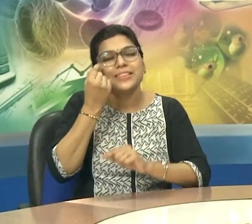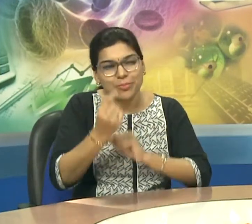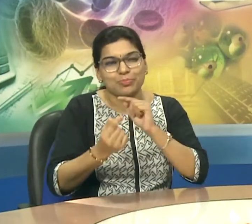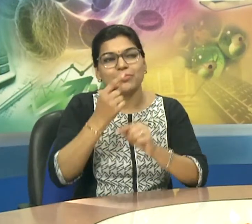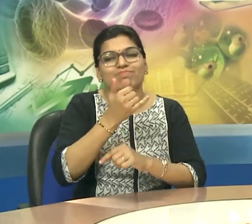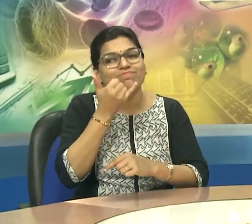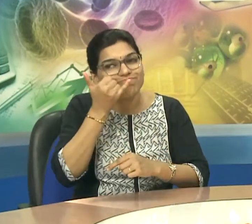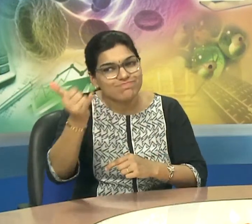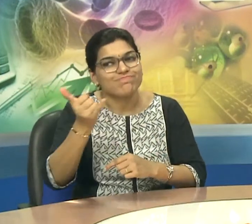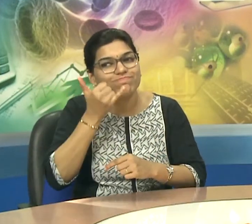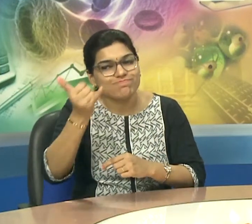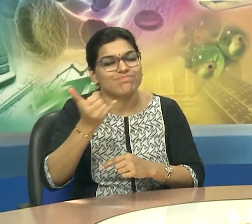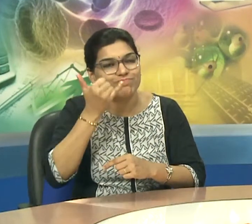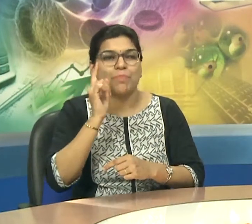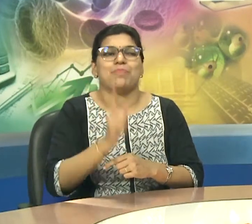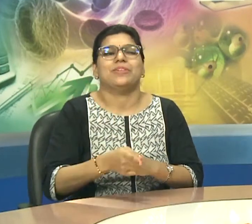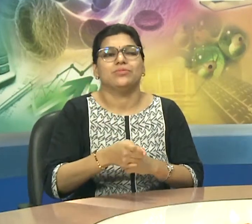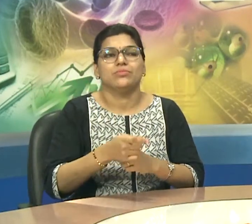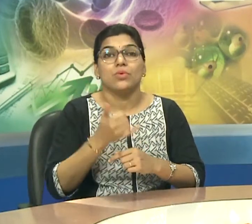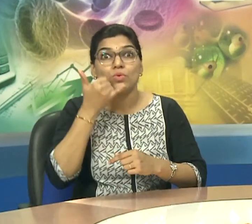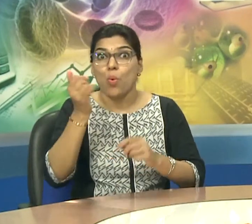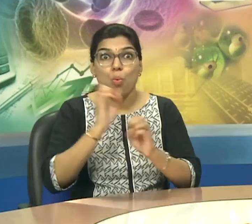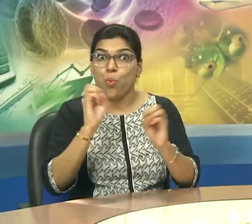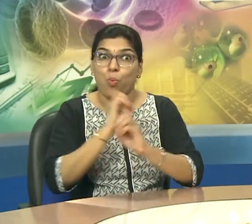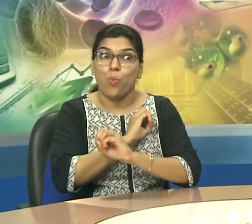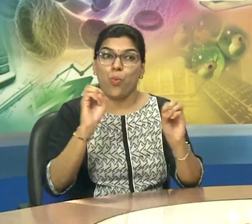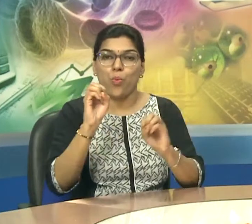my mother more often,